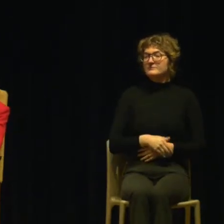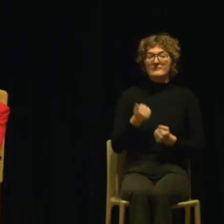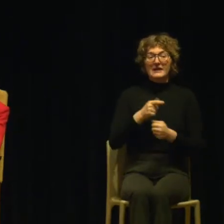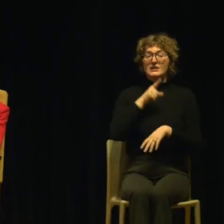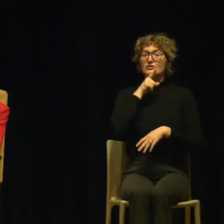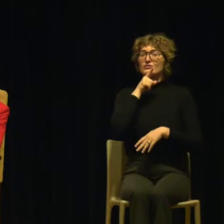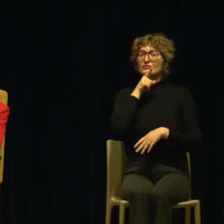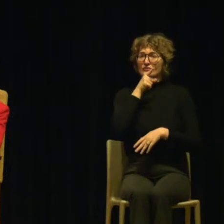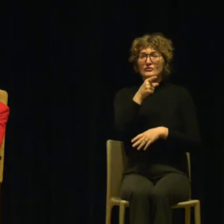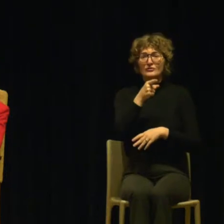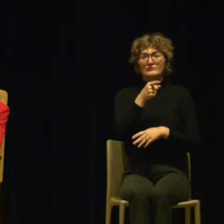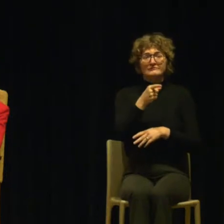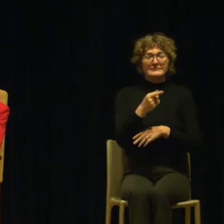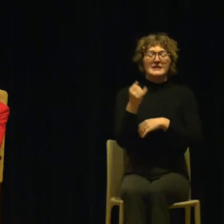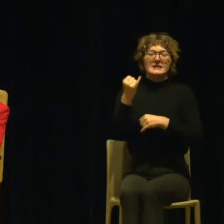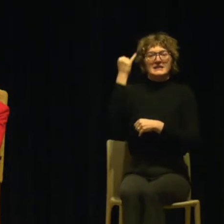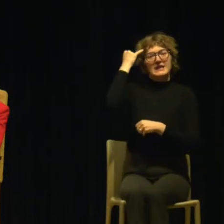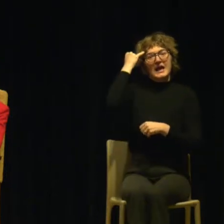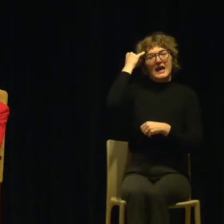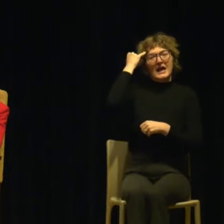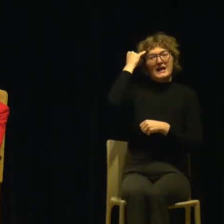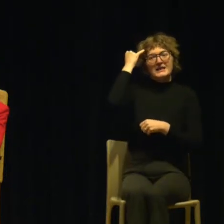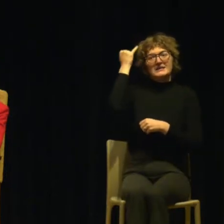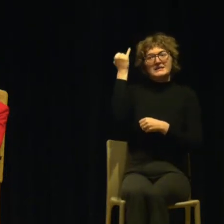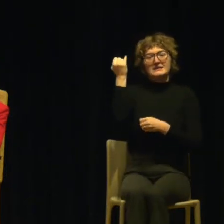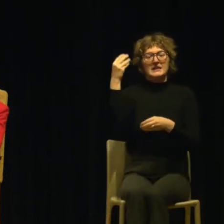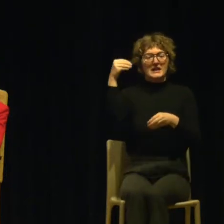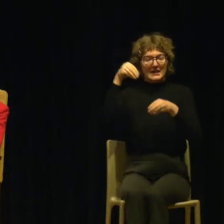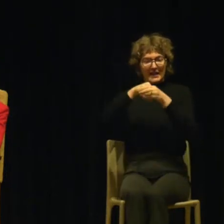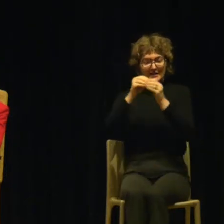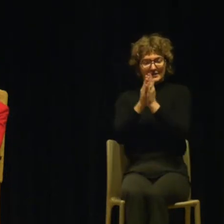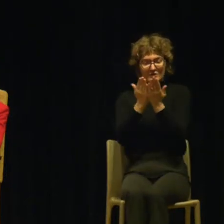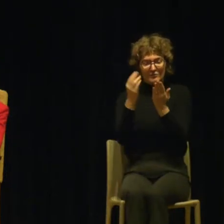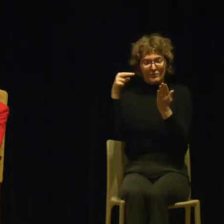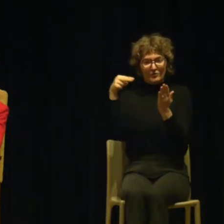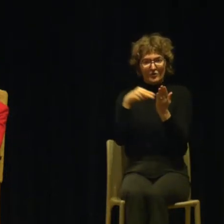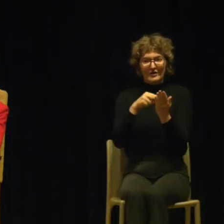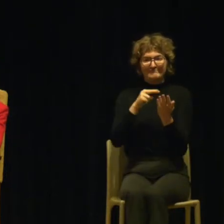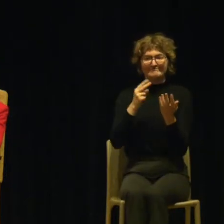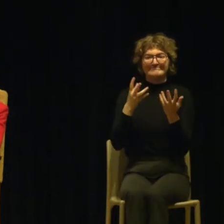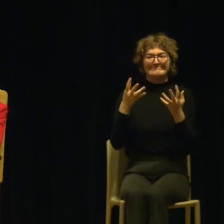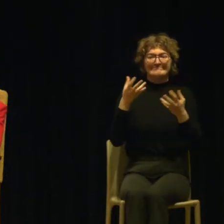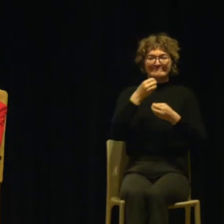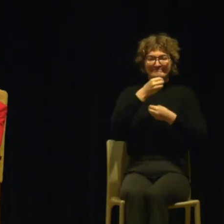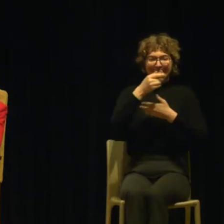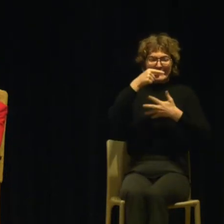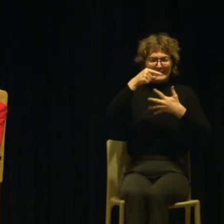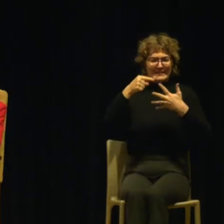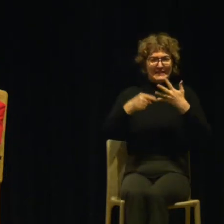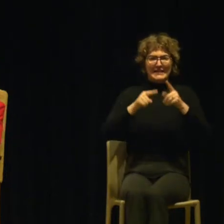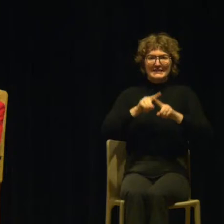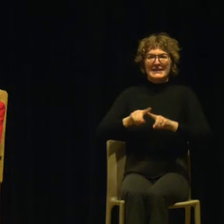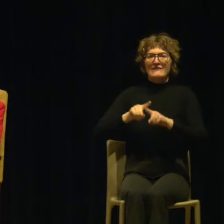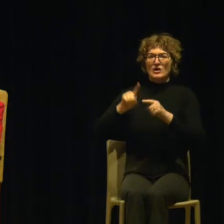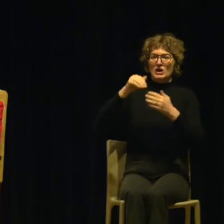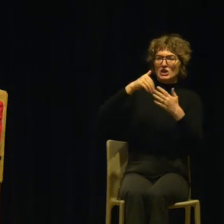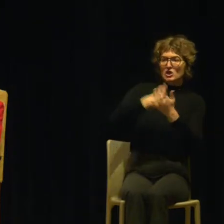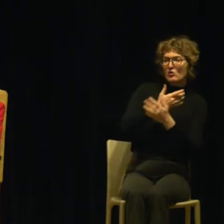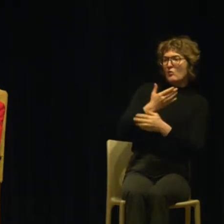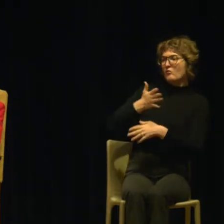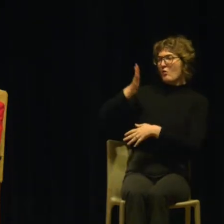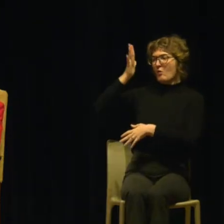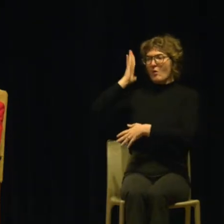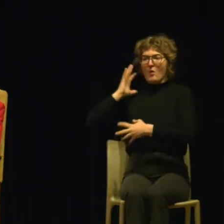true. I mean, this idea, and that's what I love about the book, is it is a mix of taking on the new and right.